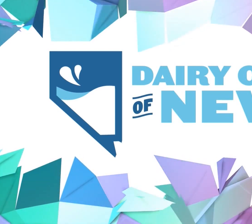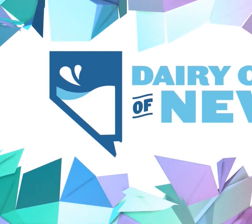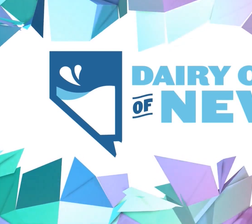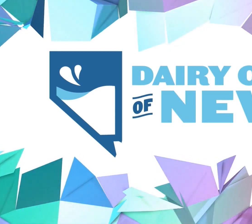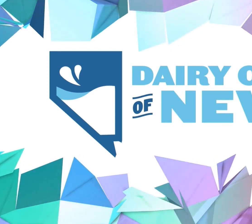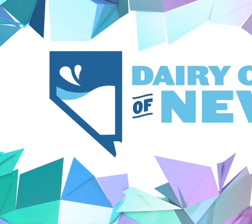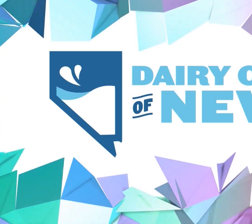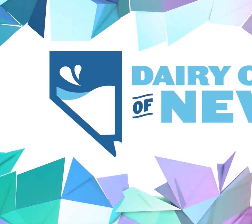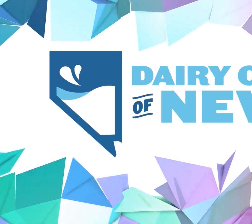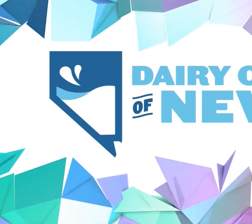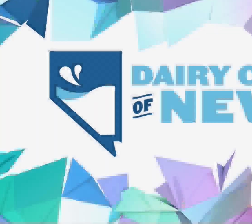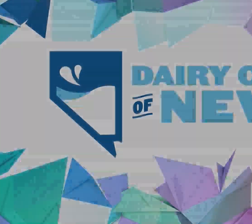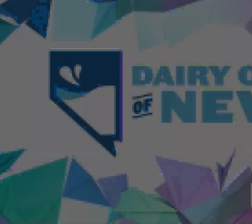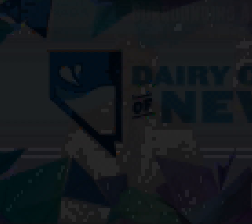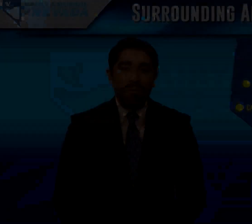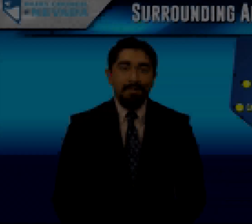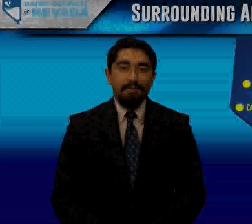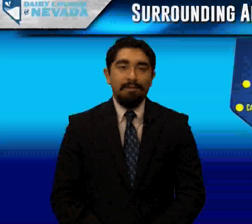real.